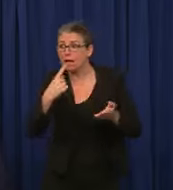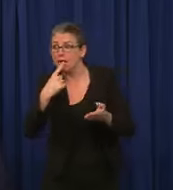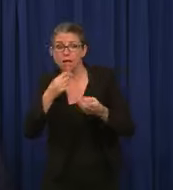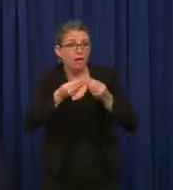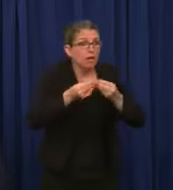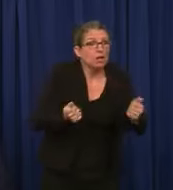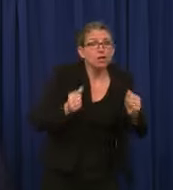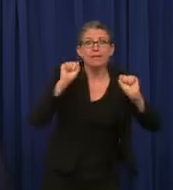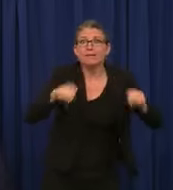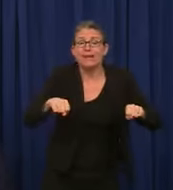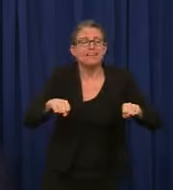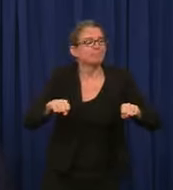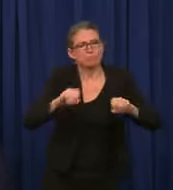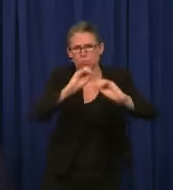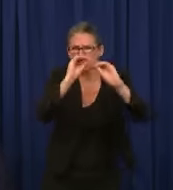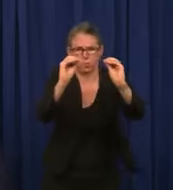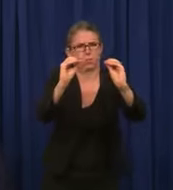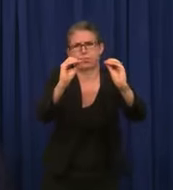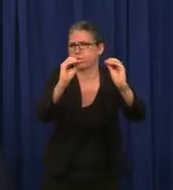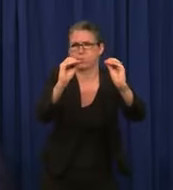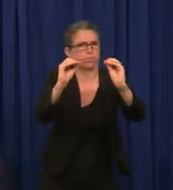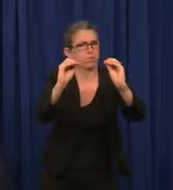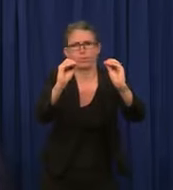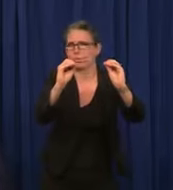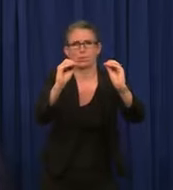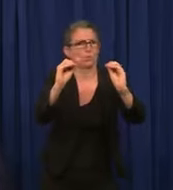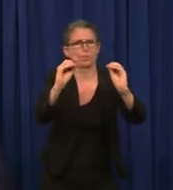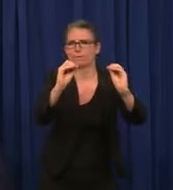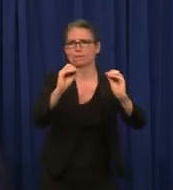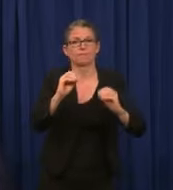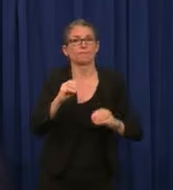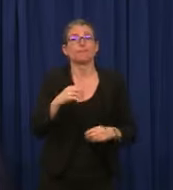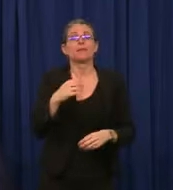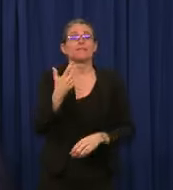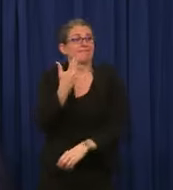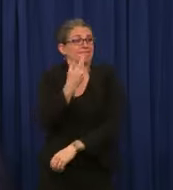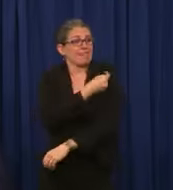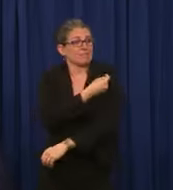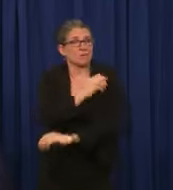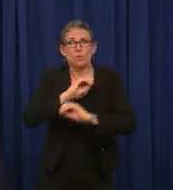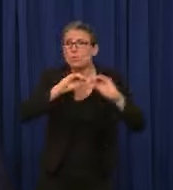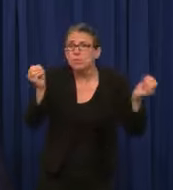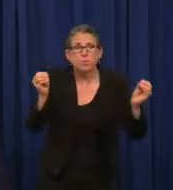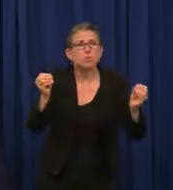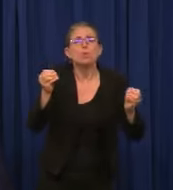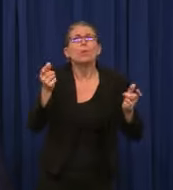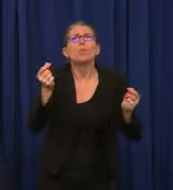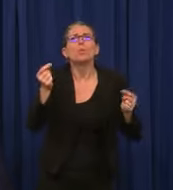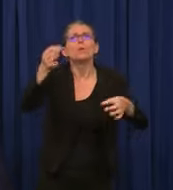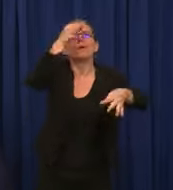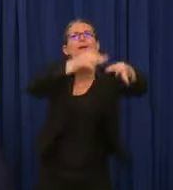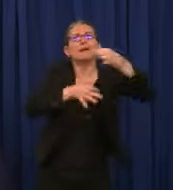result, the best vaccine that we have available to us is physical distancing right now.